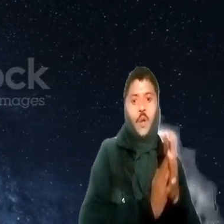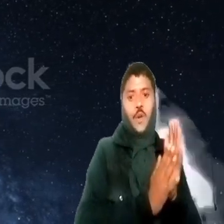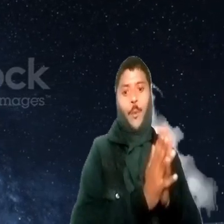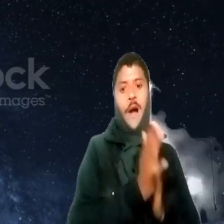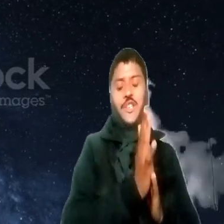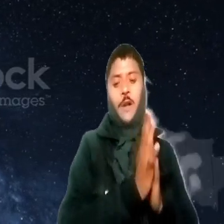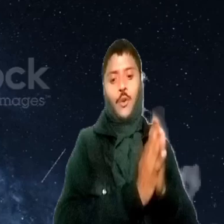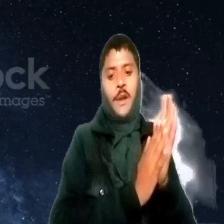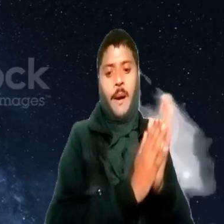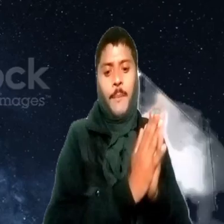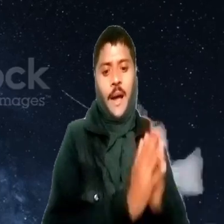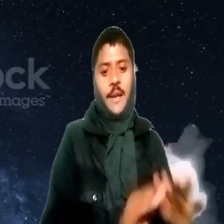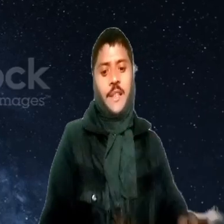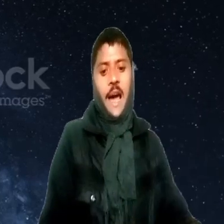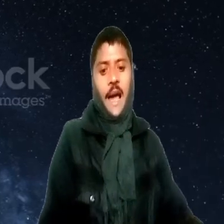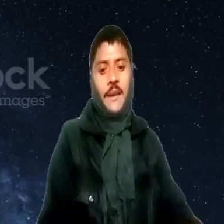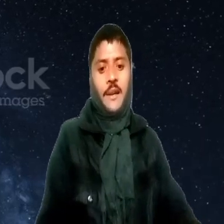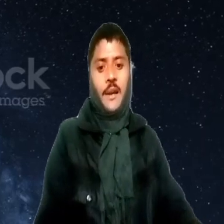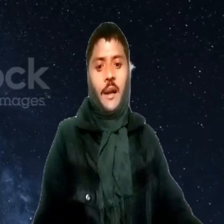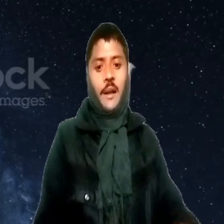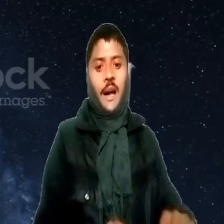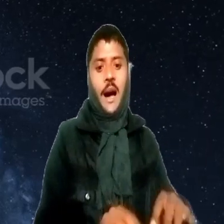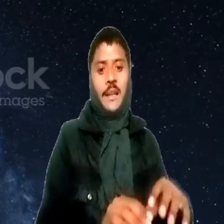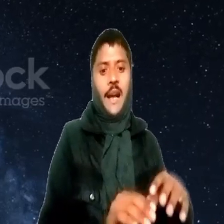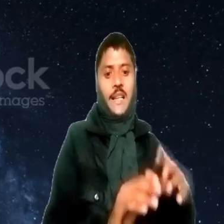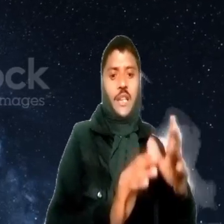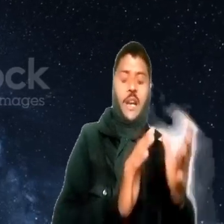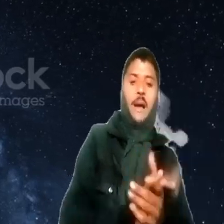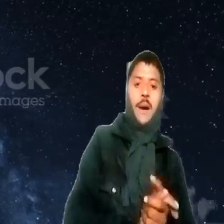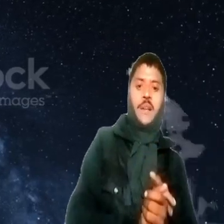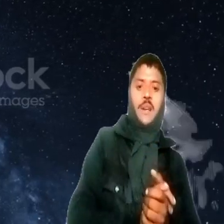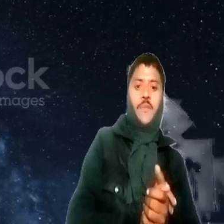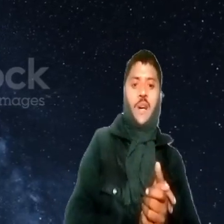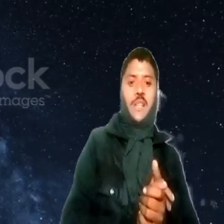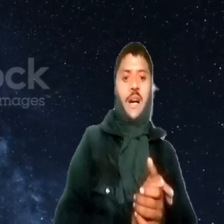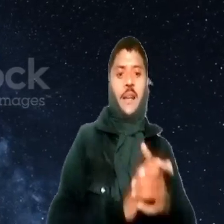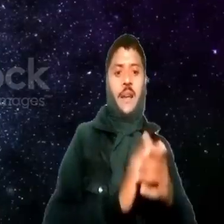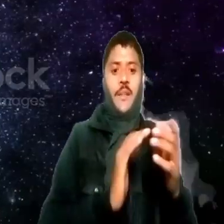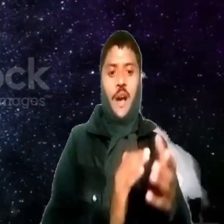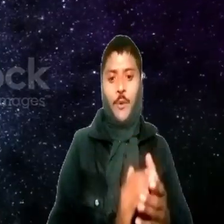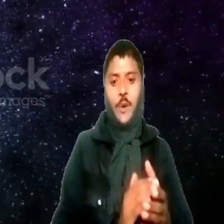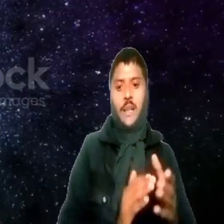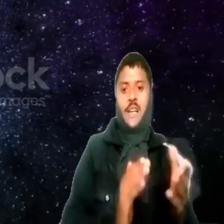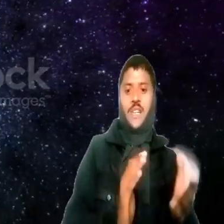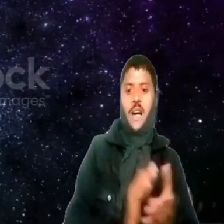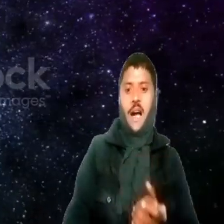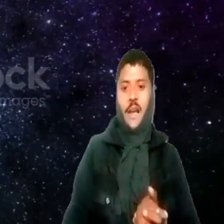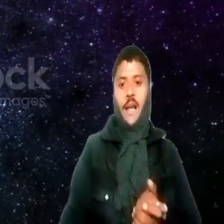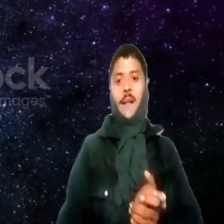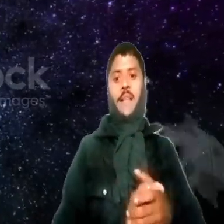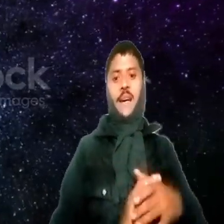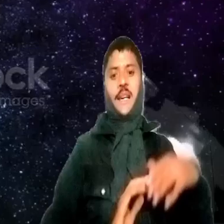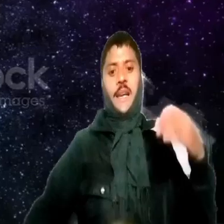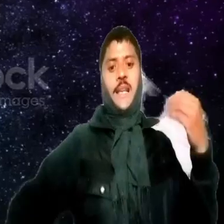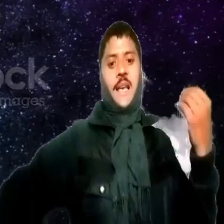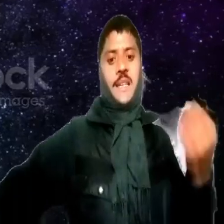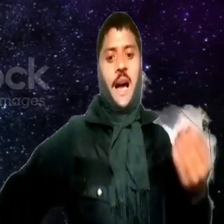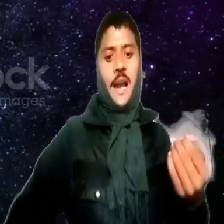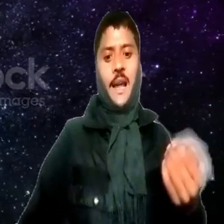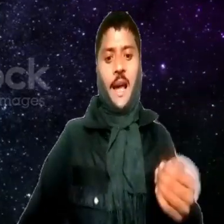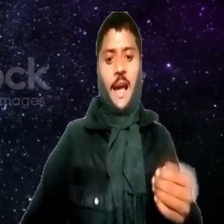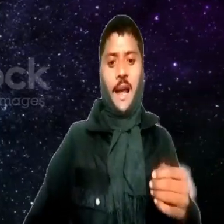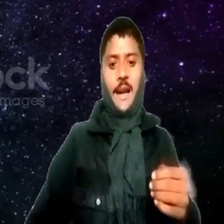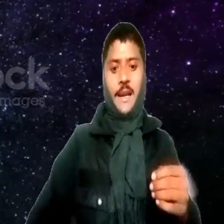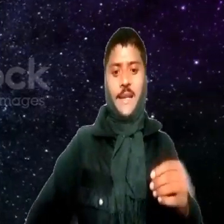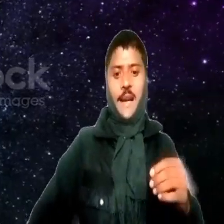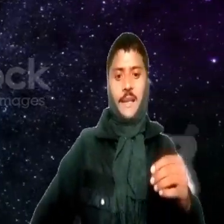Leo. So points to remember is that the earth has three neighbors: the sun, the moon, and the star. The sun is